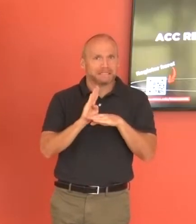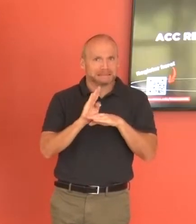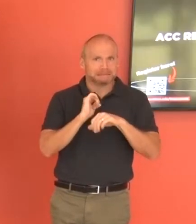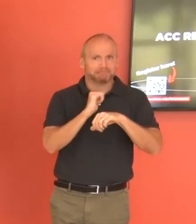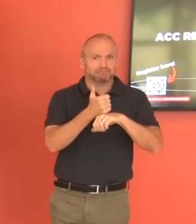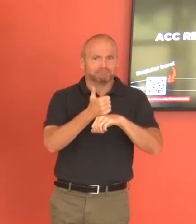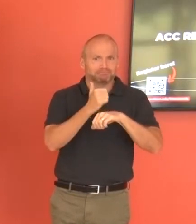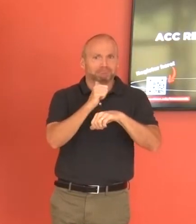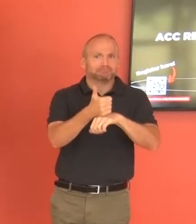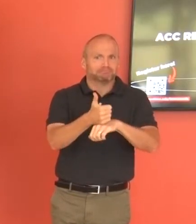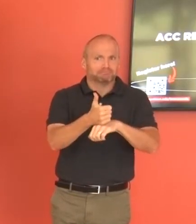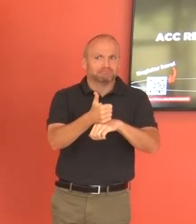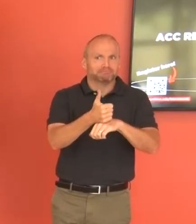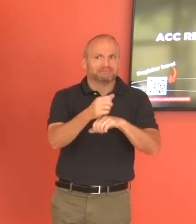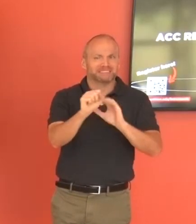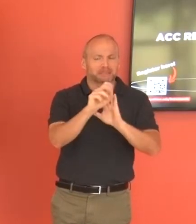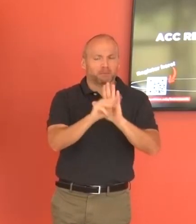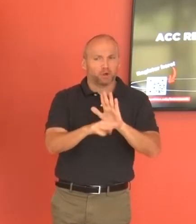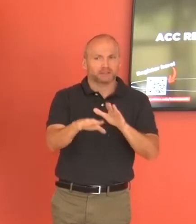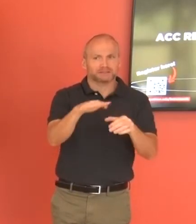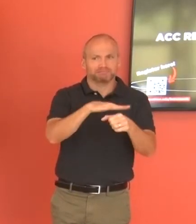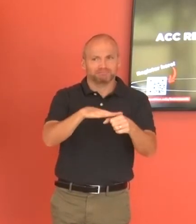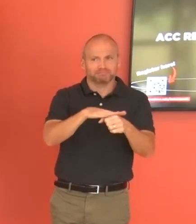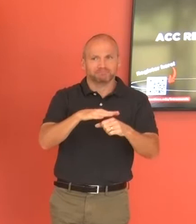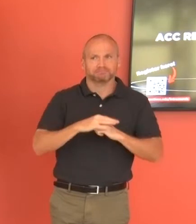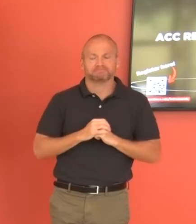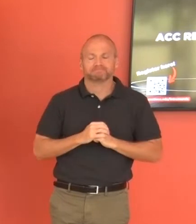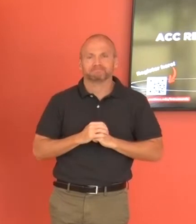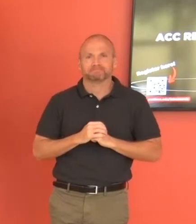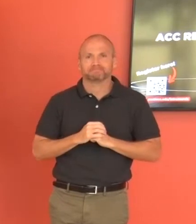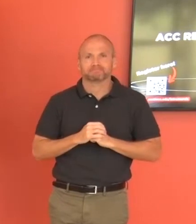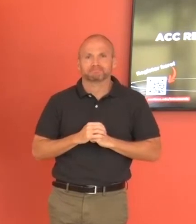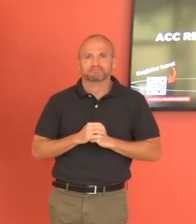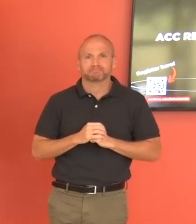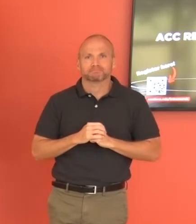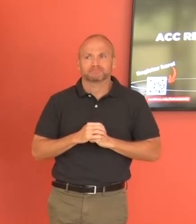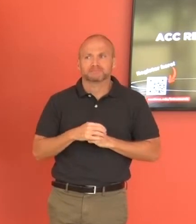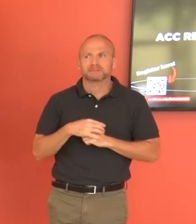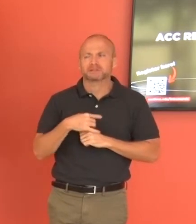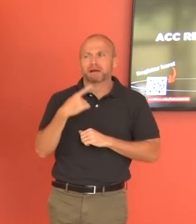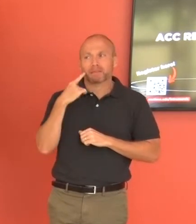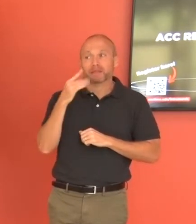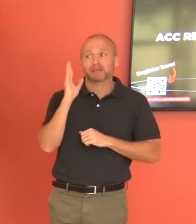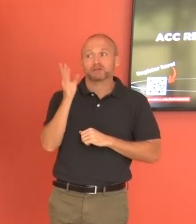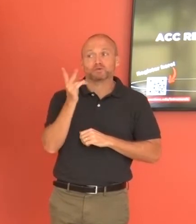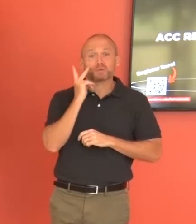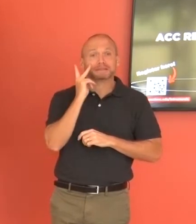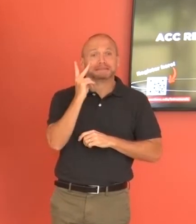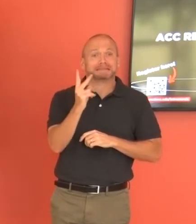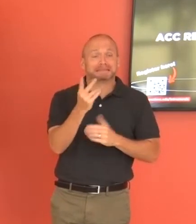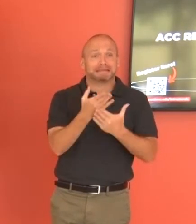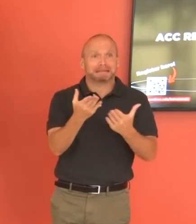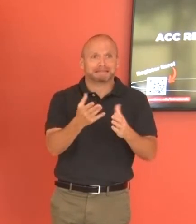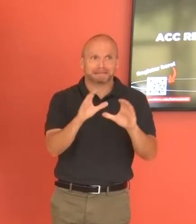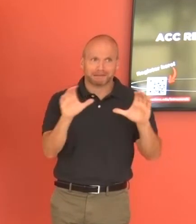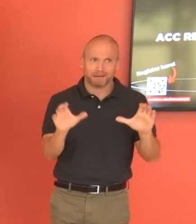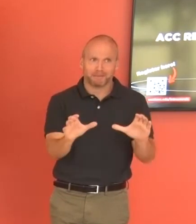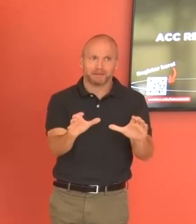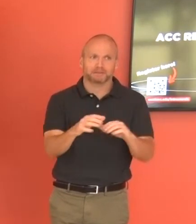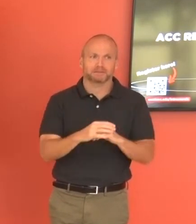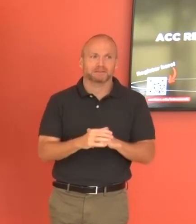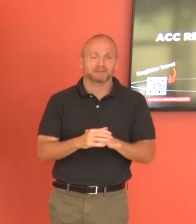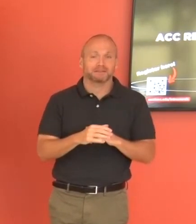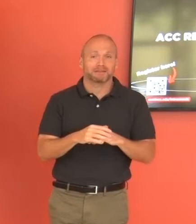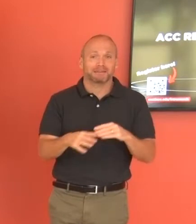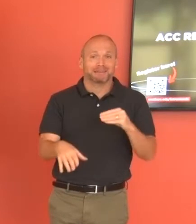located in the San Marcos area. And so I think you will probably see action. Annexation